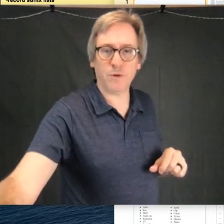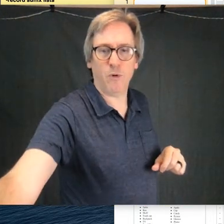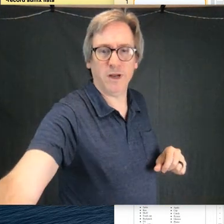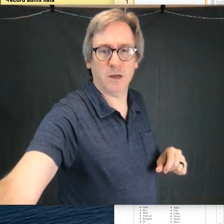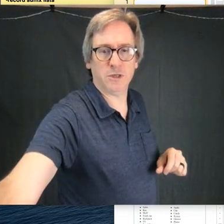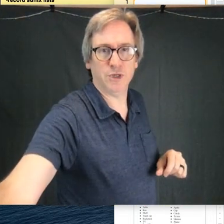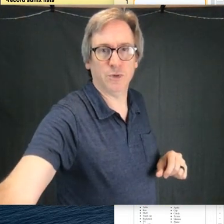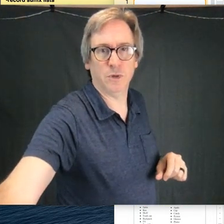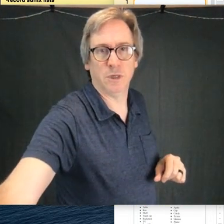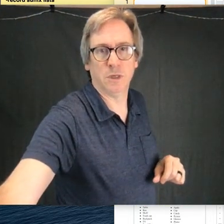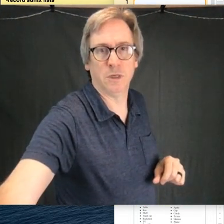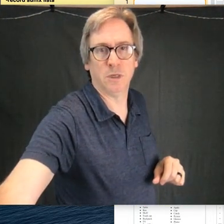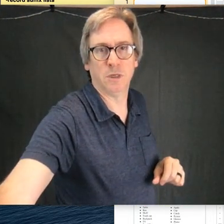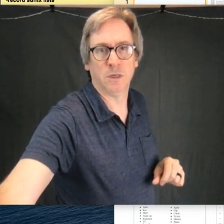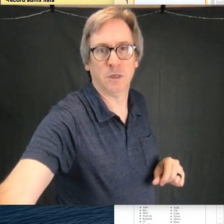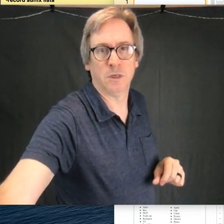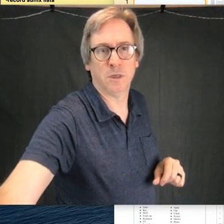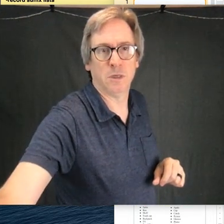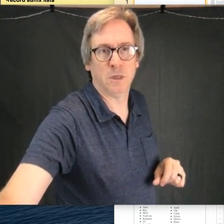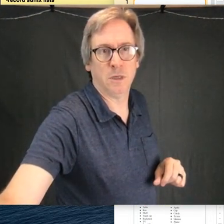So 3.2.